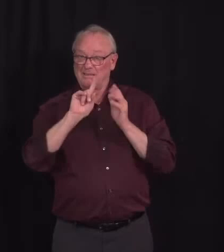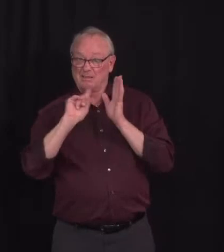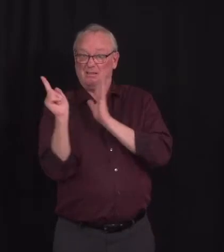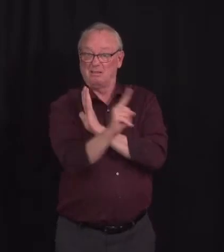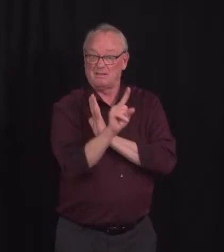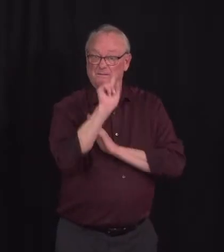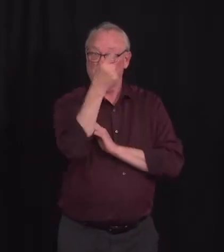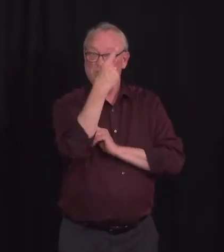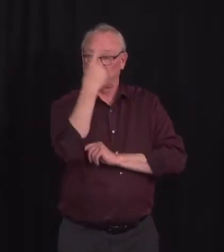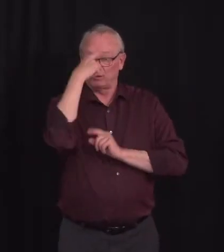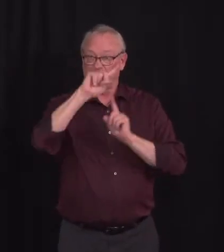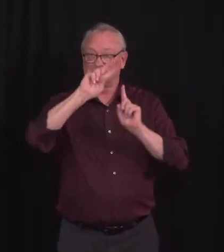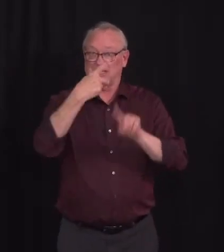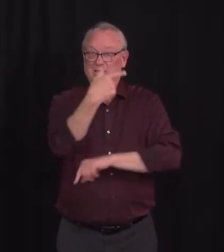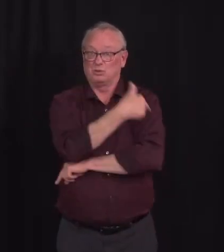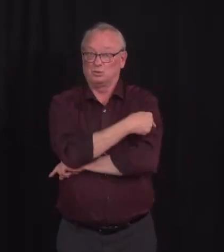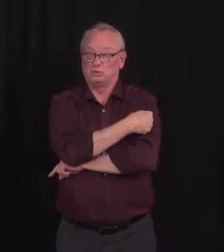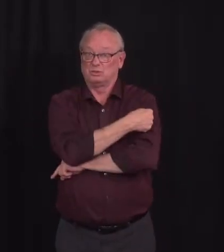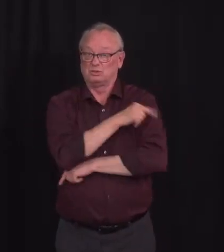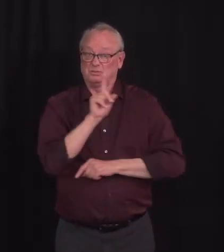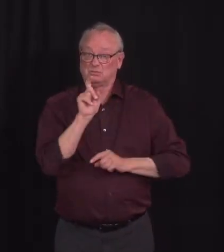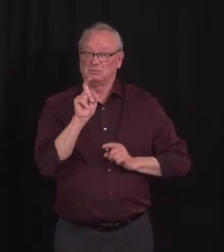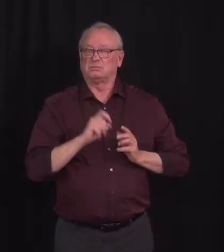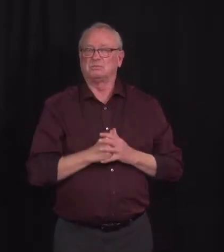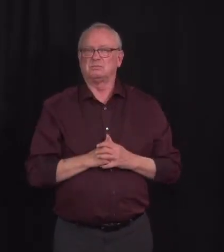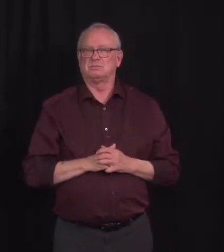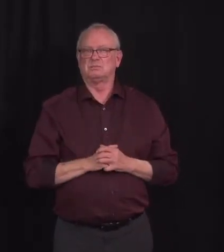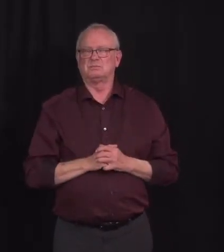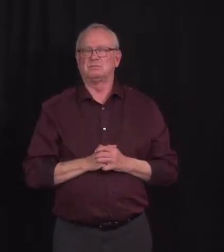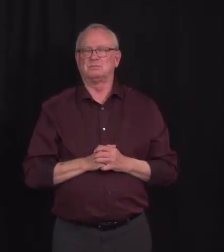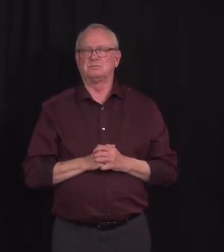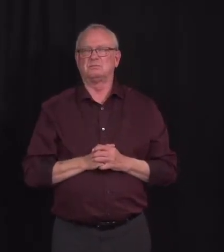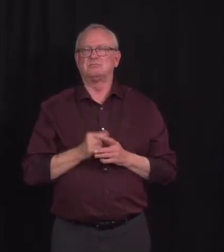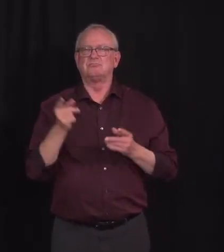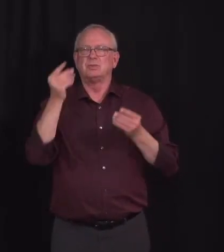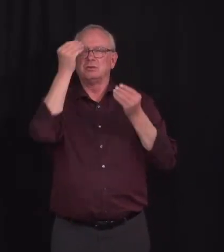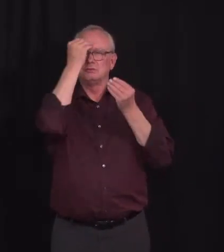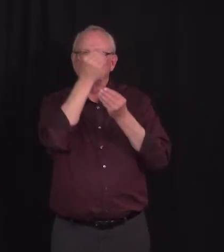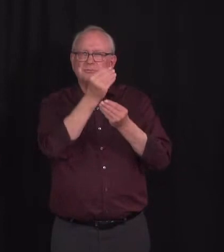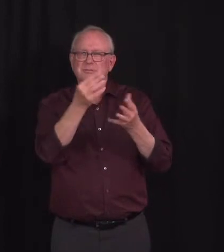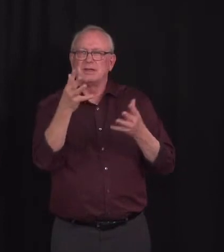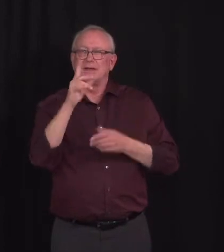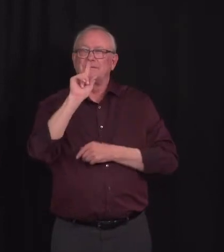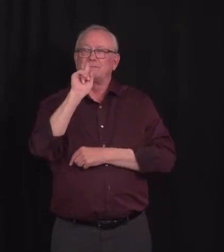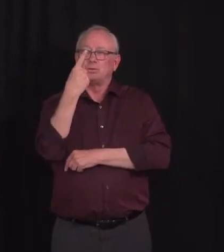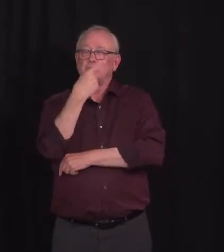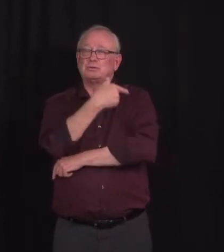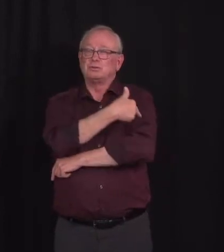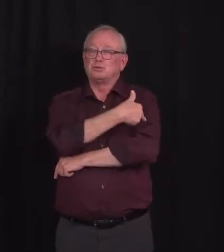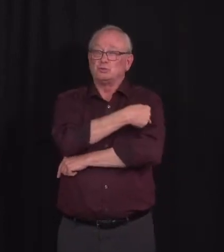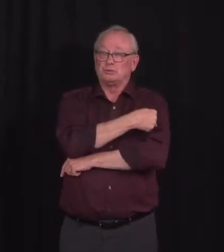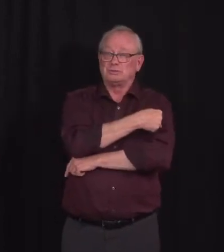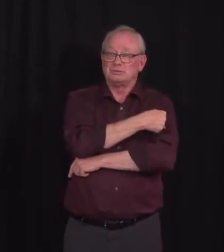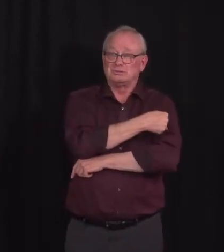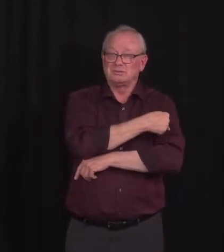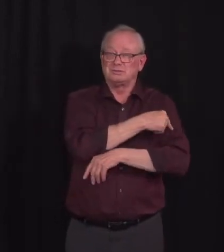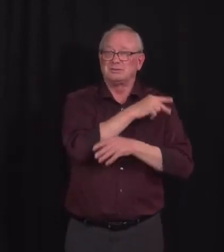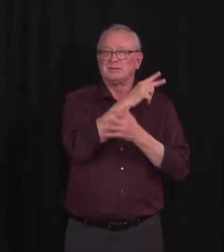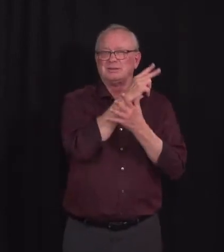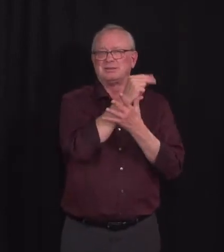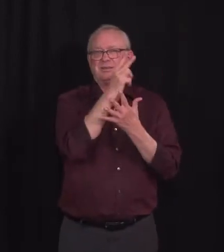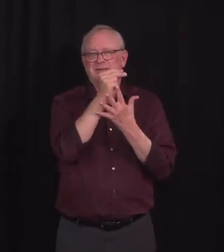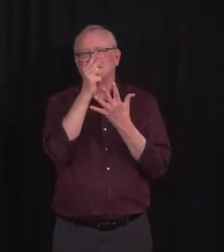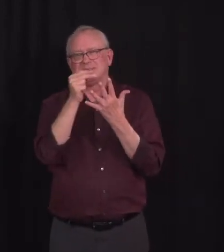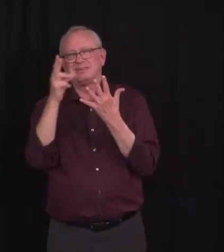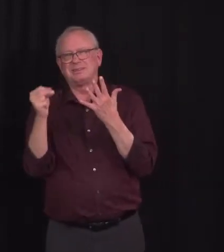about the way that our first dose sequencing rolled out and how that translates into our